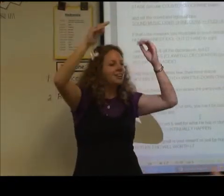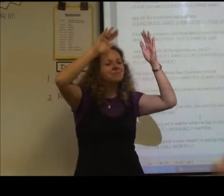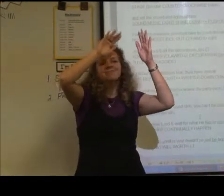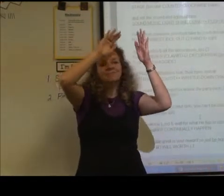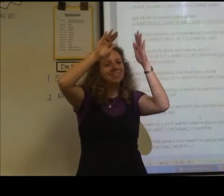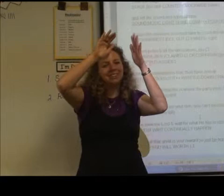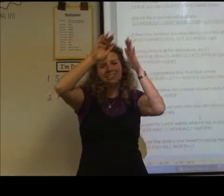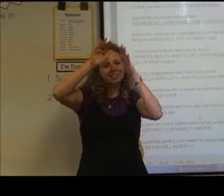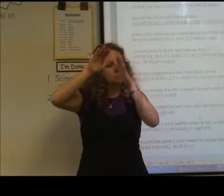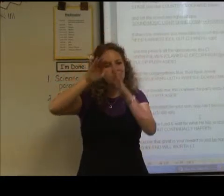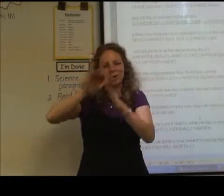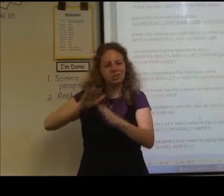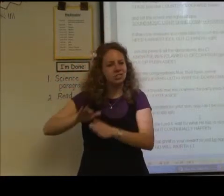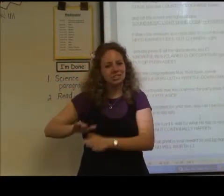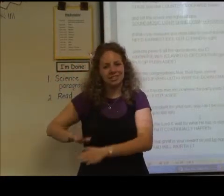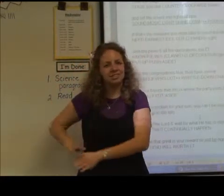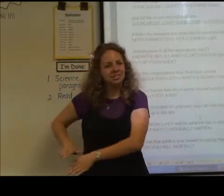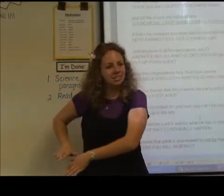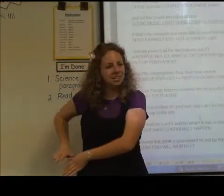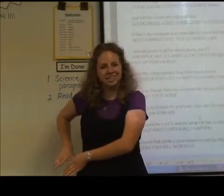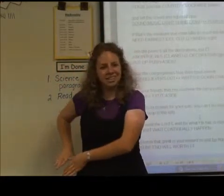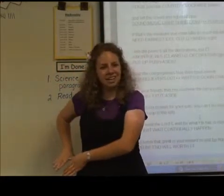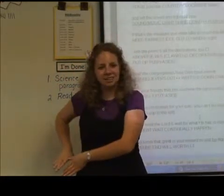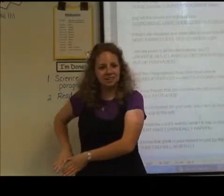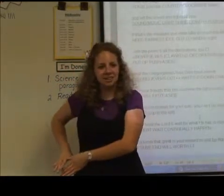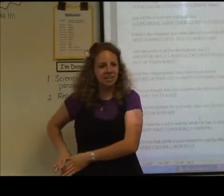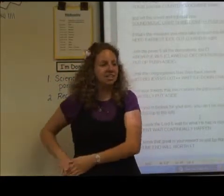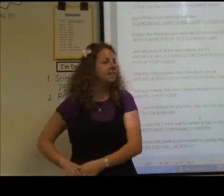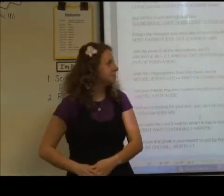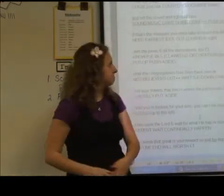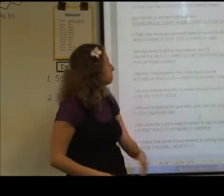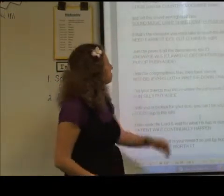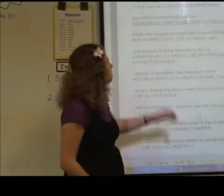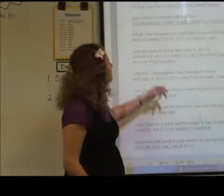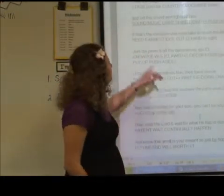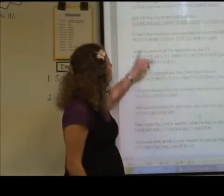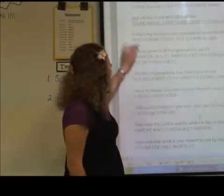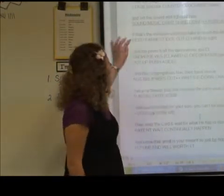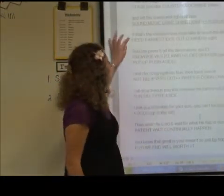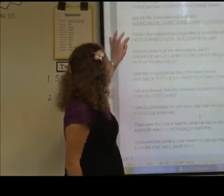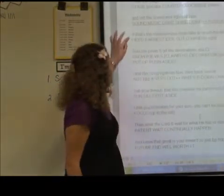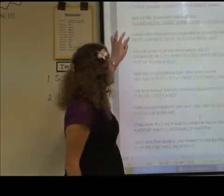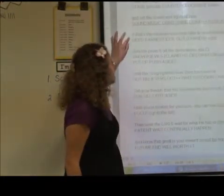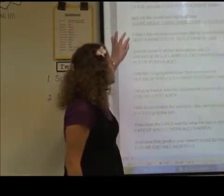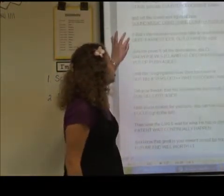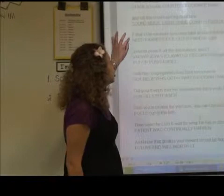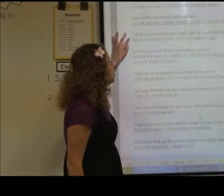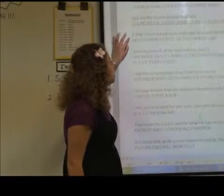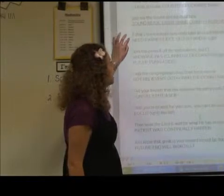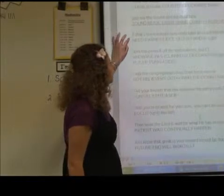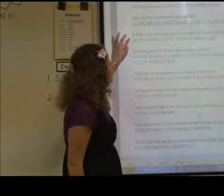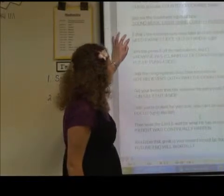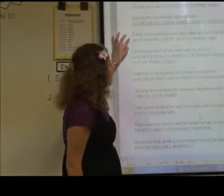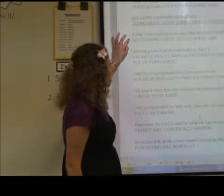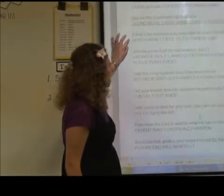down. It's not important. Just set it aside. It's not needed. If that's the measure you must take to crush the